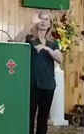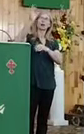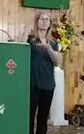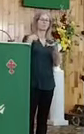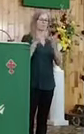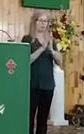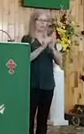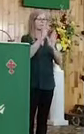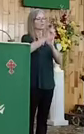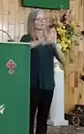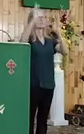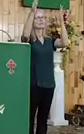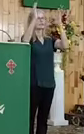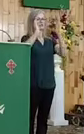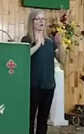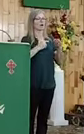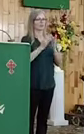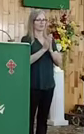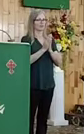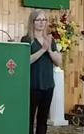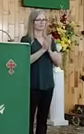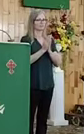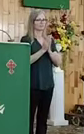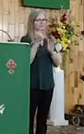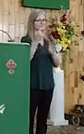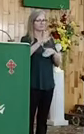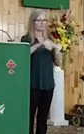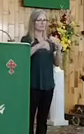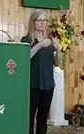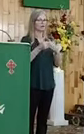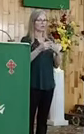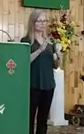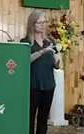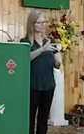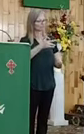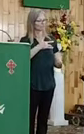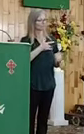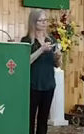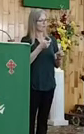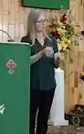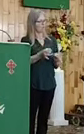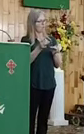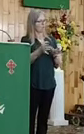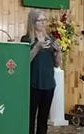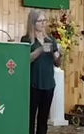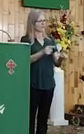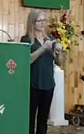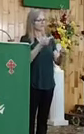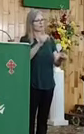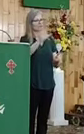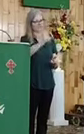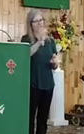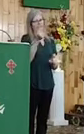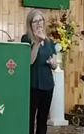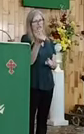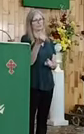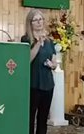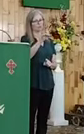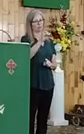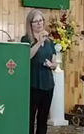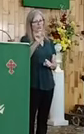Lord. Lord, hear our prayer. For all touched by the tragic events of September 11, 2001, and may